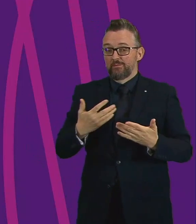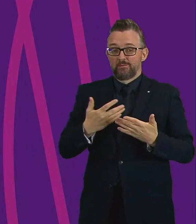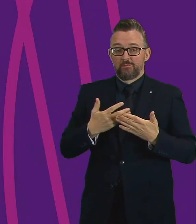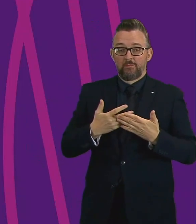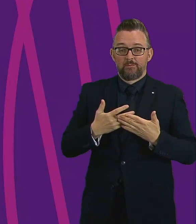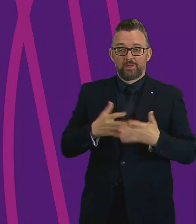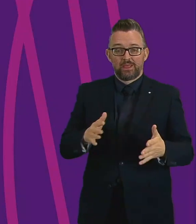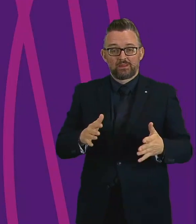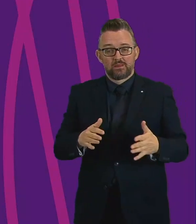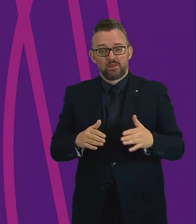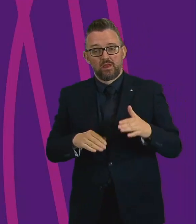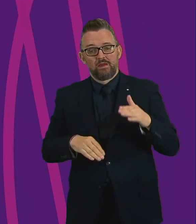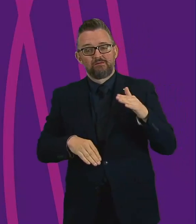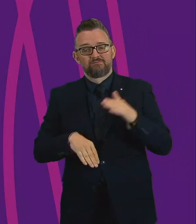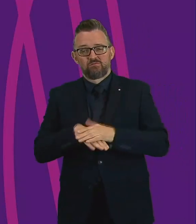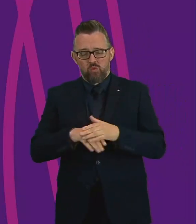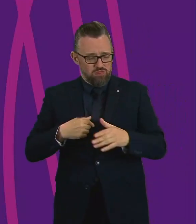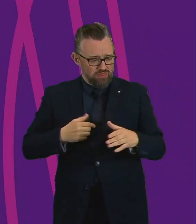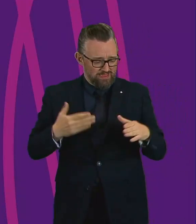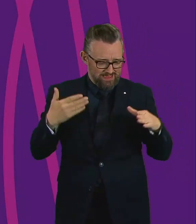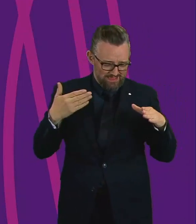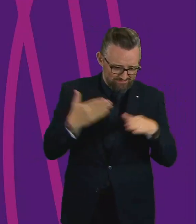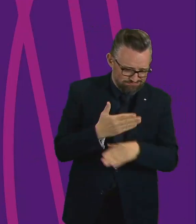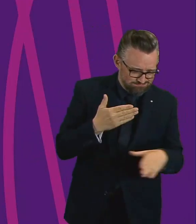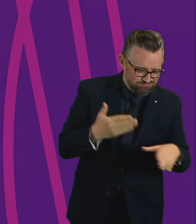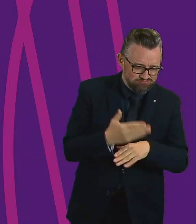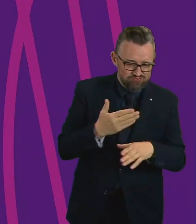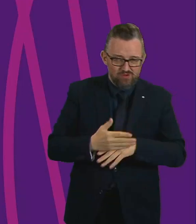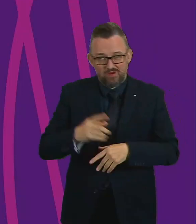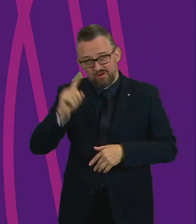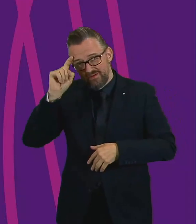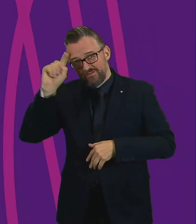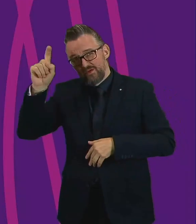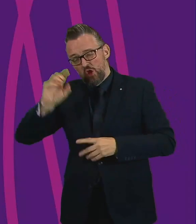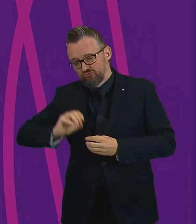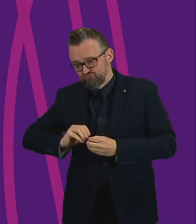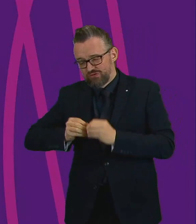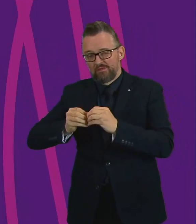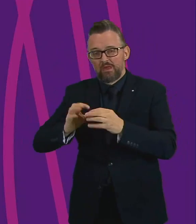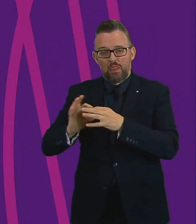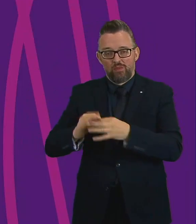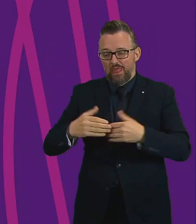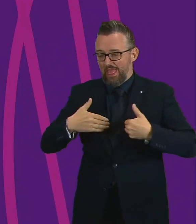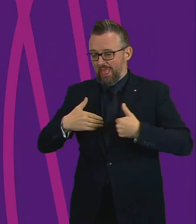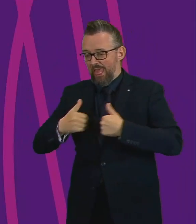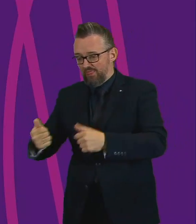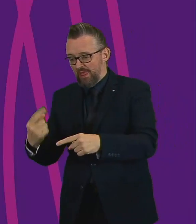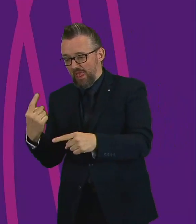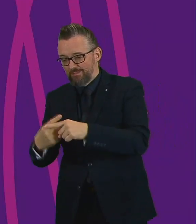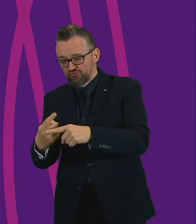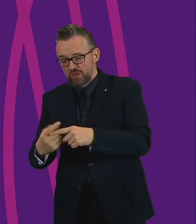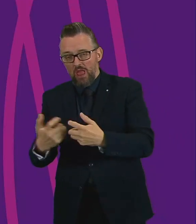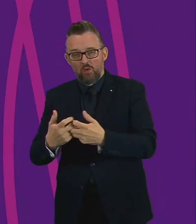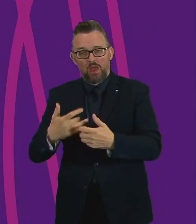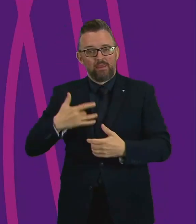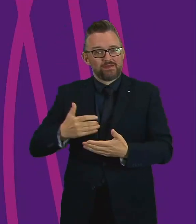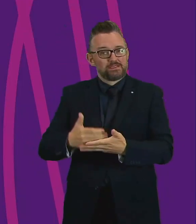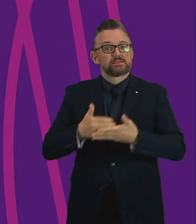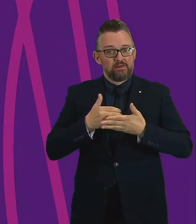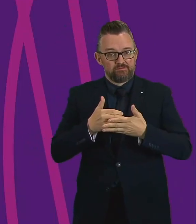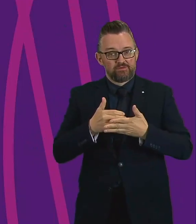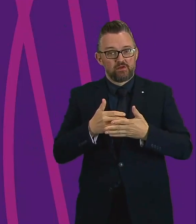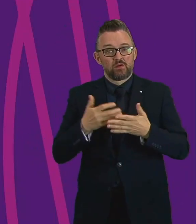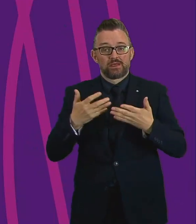and collective efforts, energy and creativity to the health emergency and to saving lives, so we